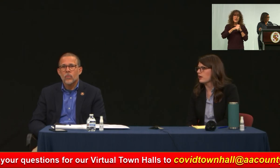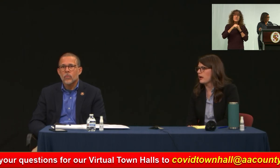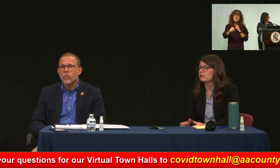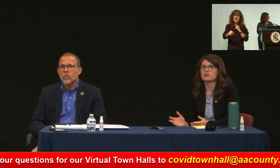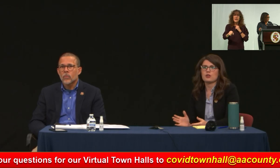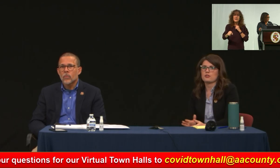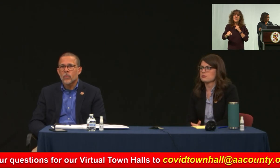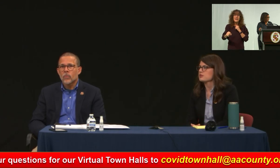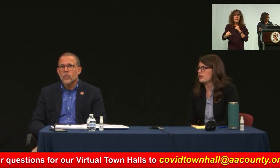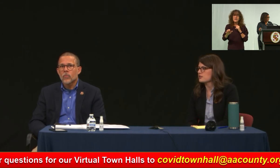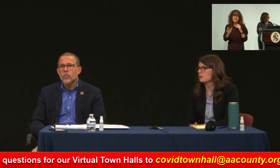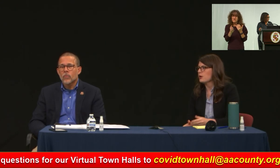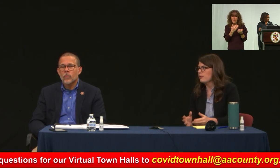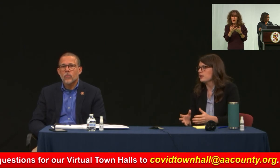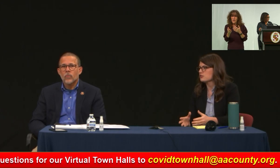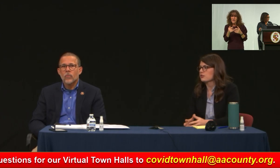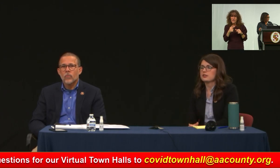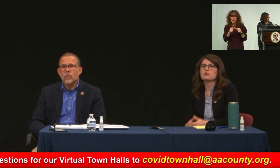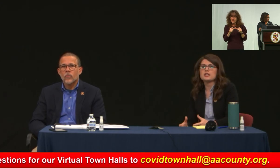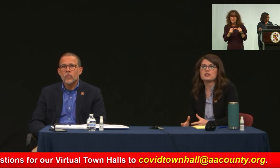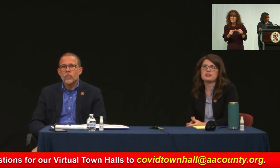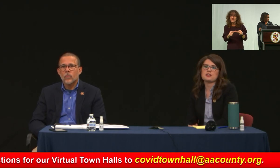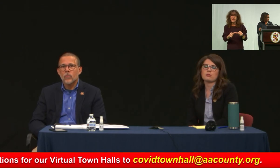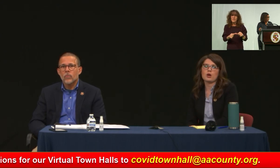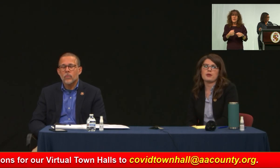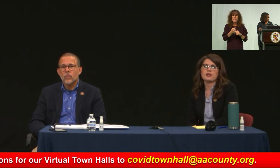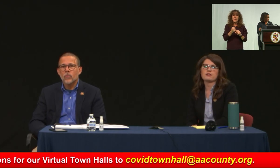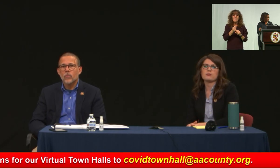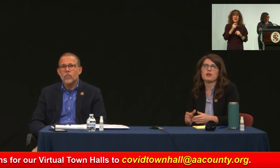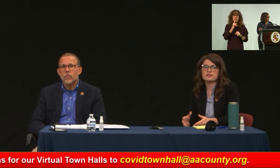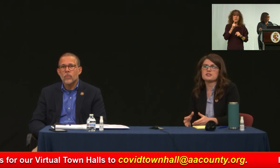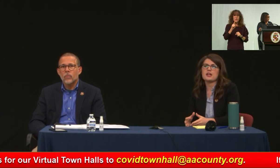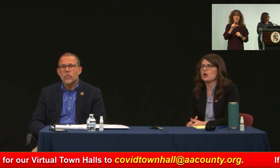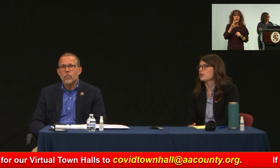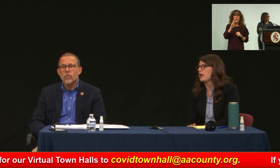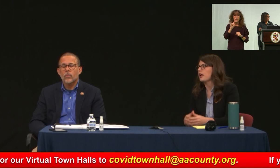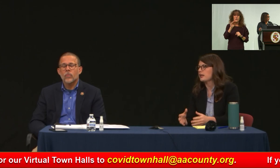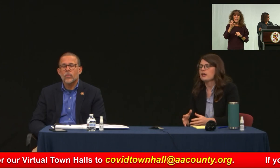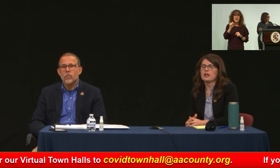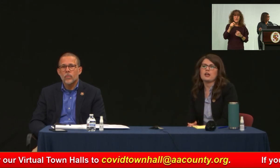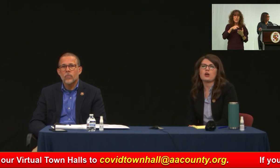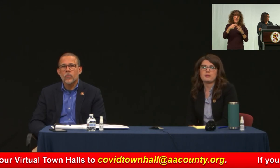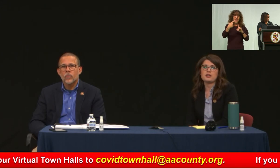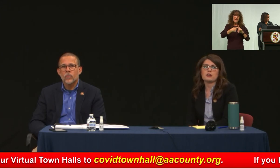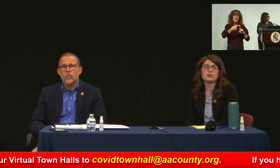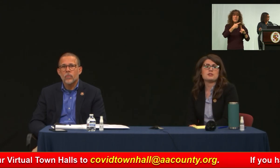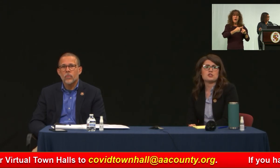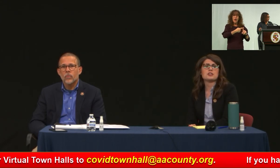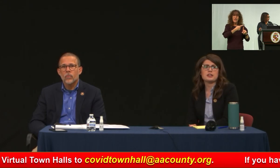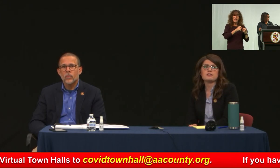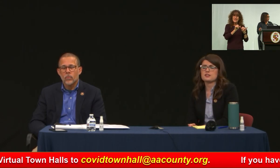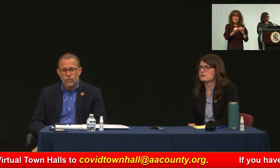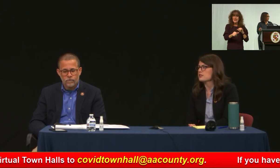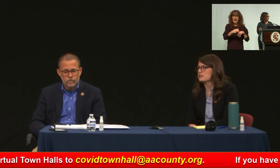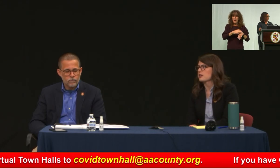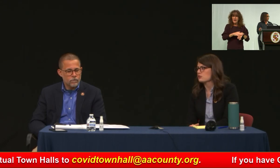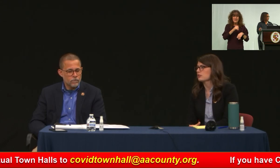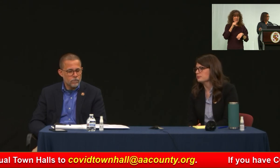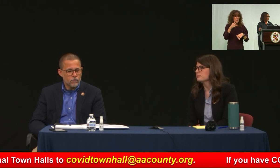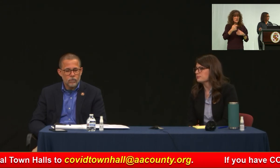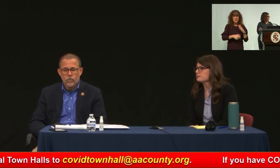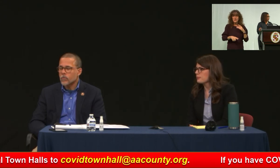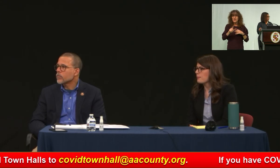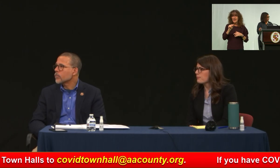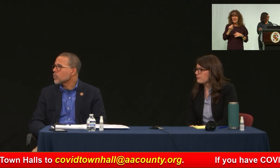throughout however long this will take. So making sure utilities that we're all paying every month stay online and aren't going to be charging late fees is